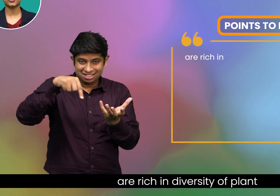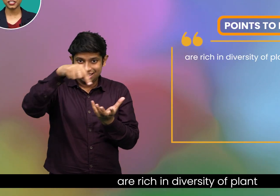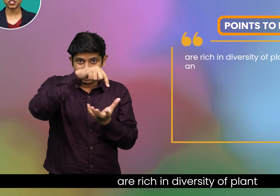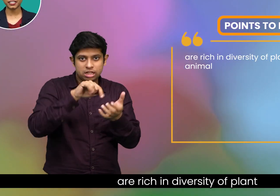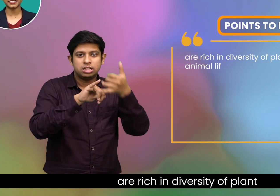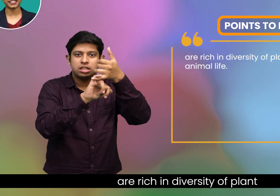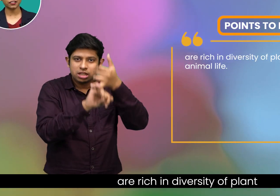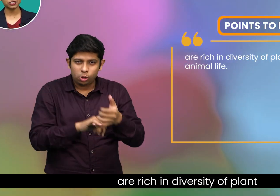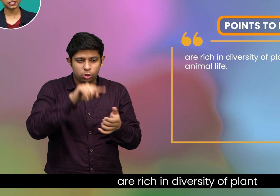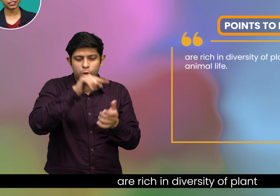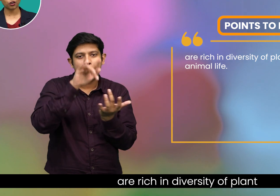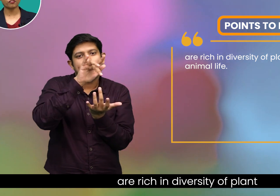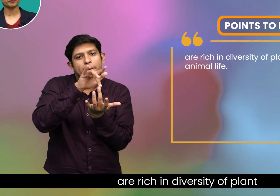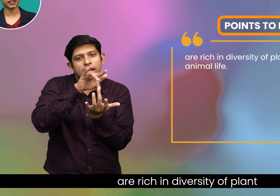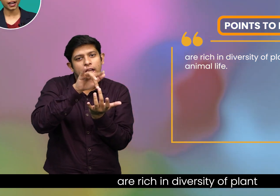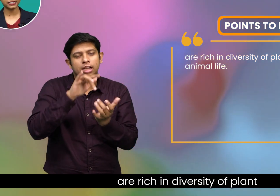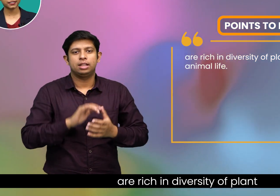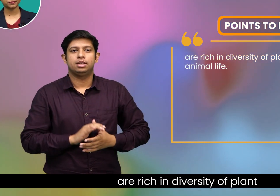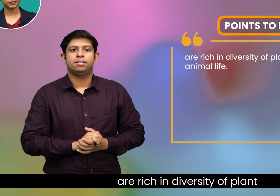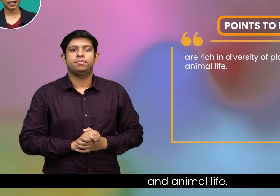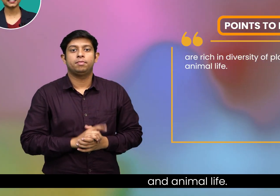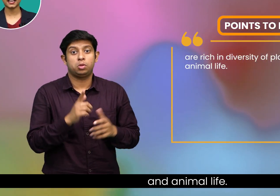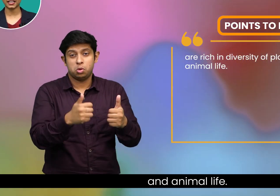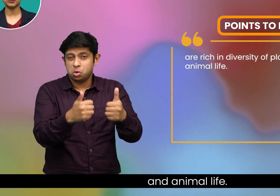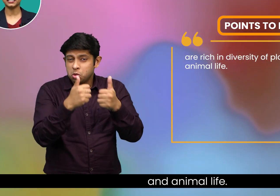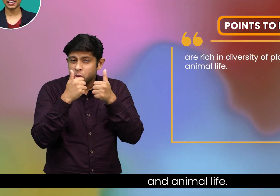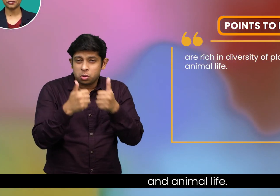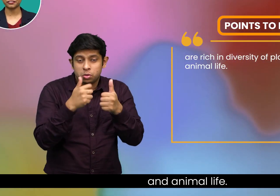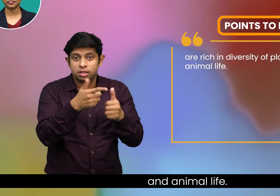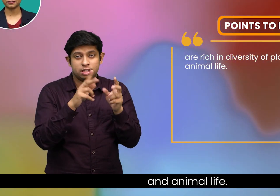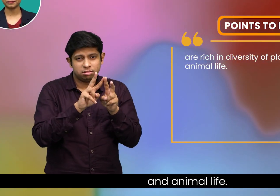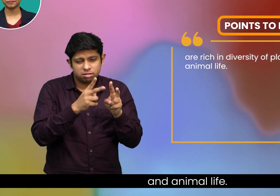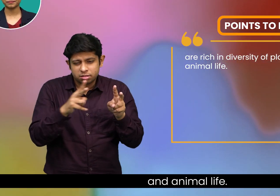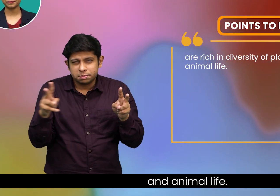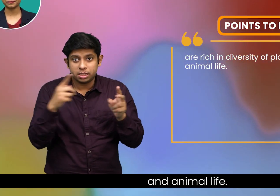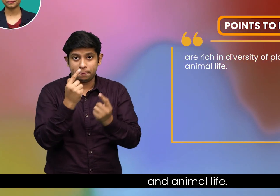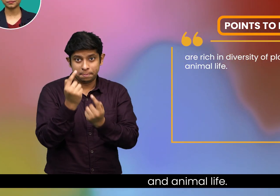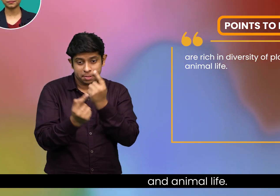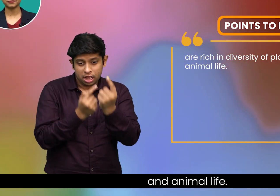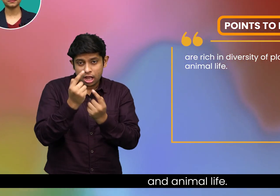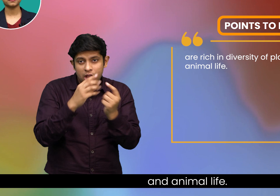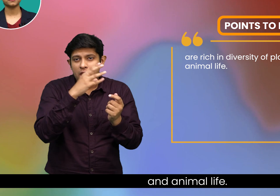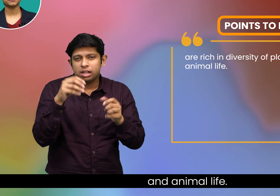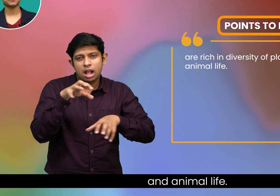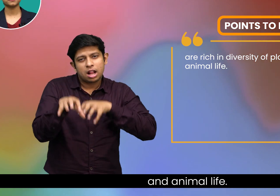are rich in diversity of plant and animal life.